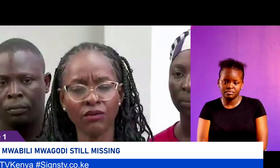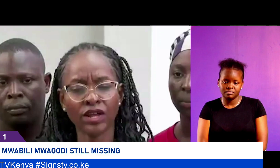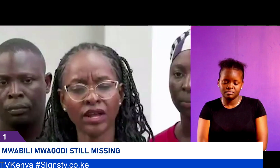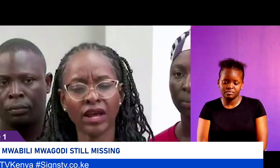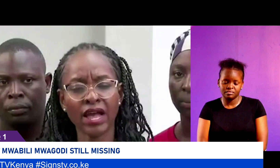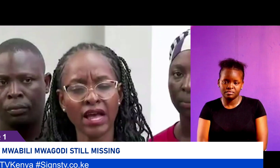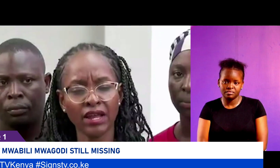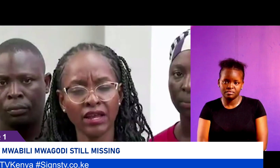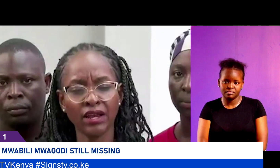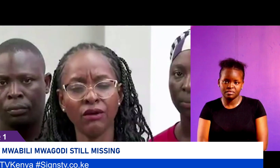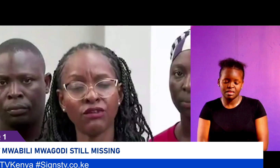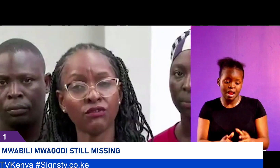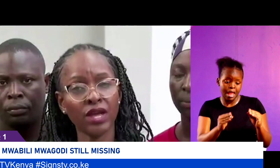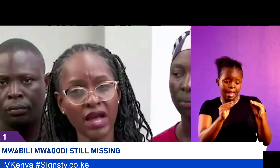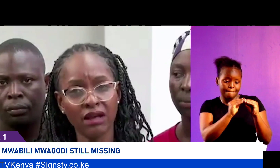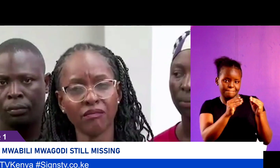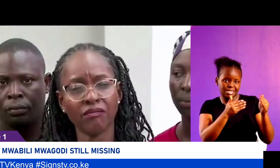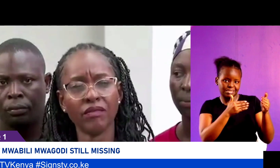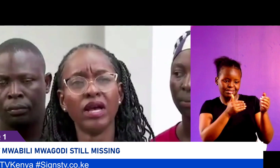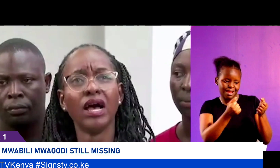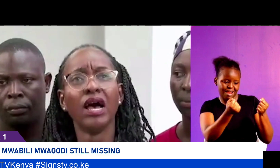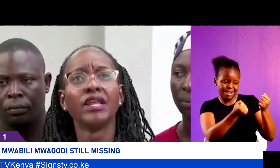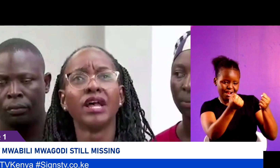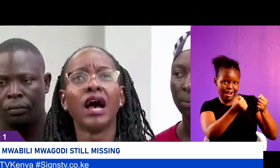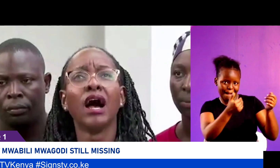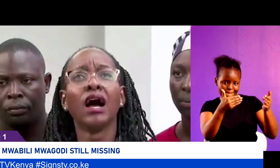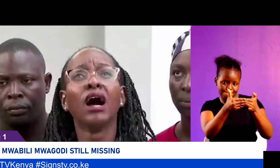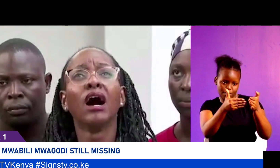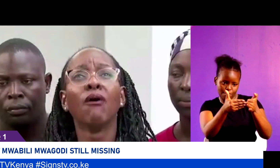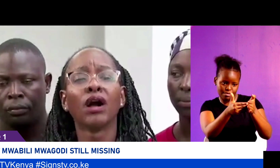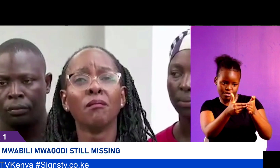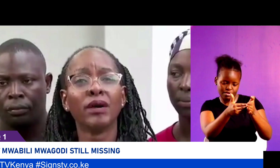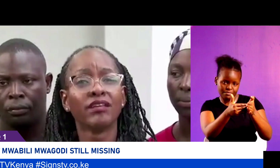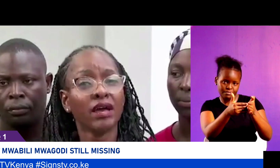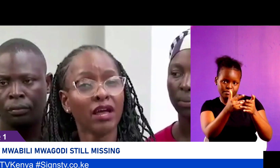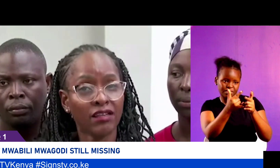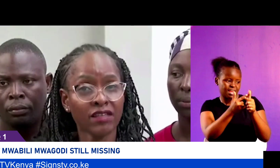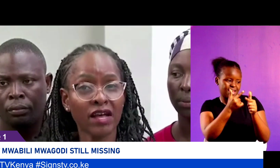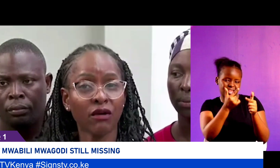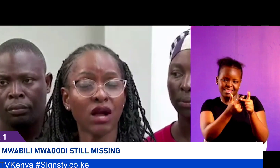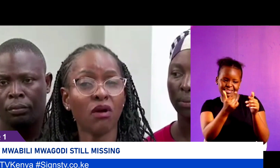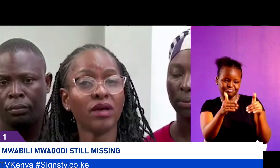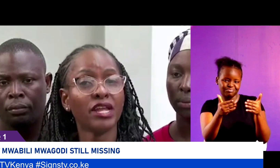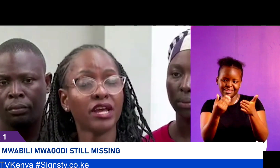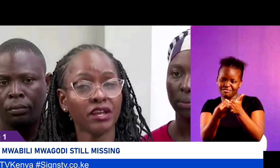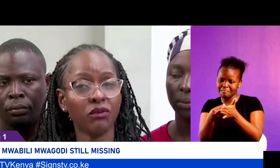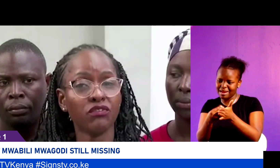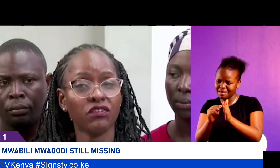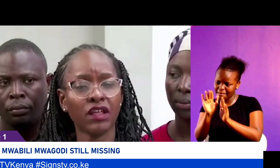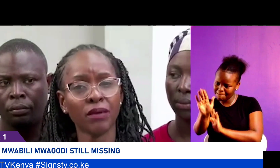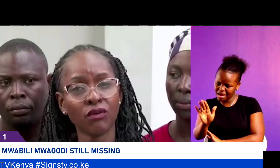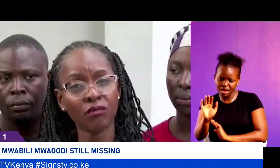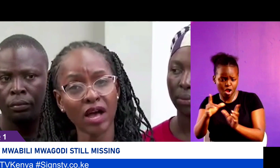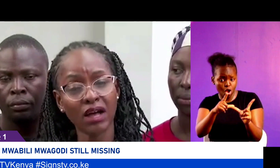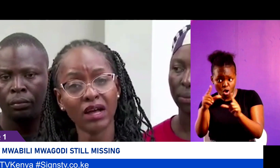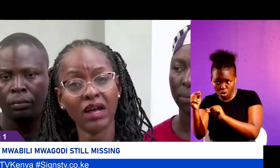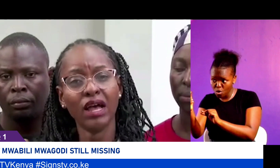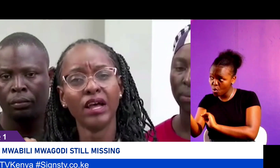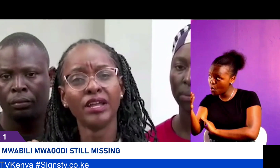Walikutana na gari lililowazuia na wakampatia hela zake, wakamwambia nenda na usitazame nyuma, na